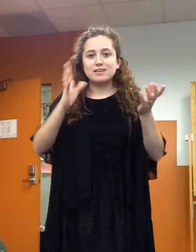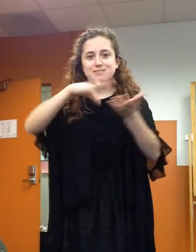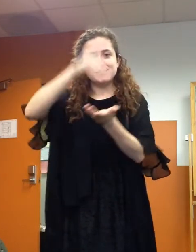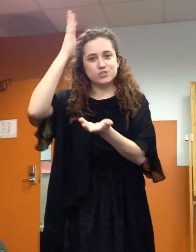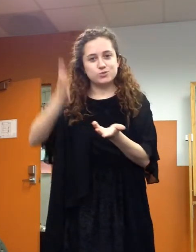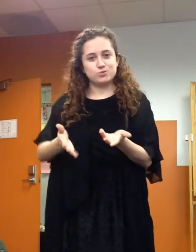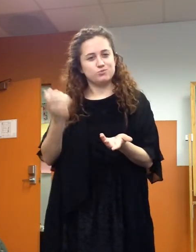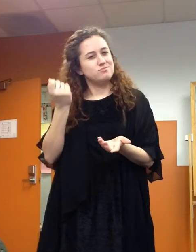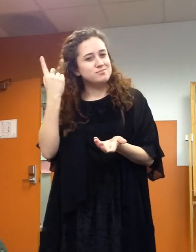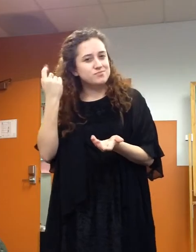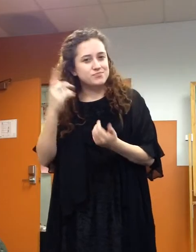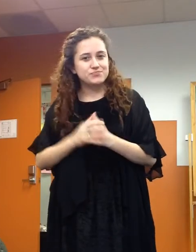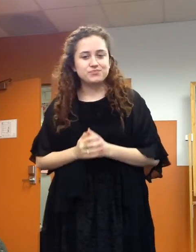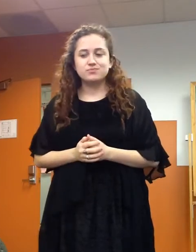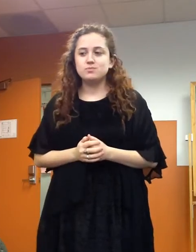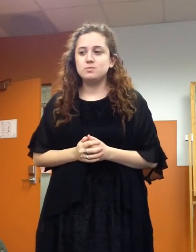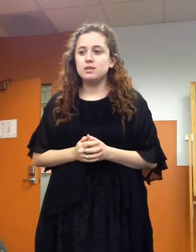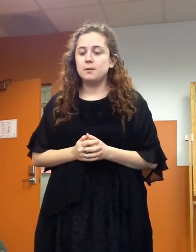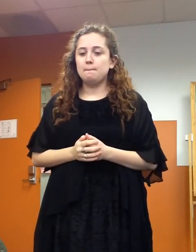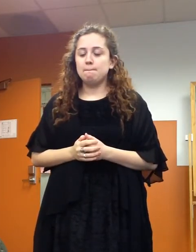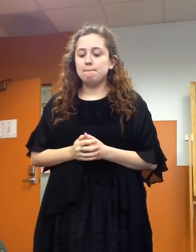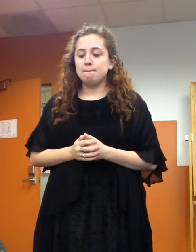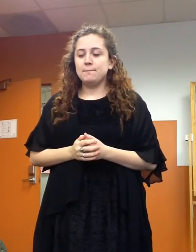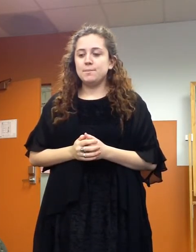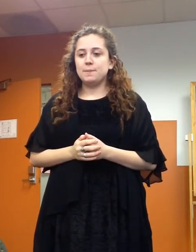a history that was